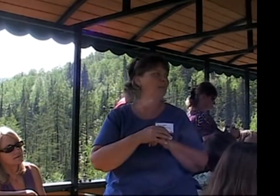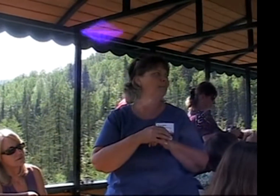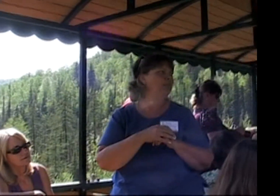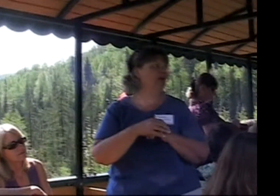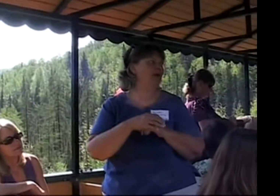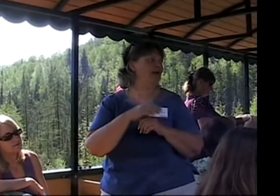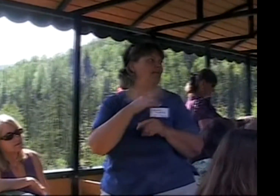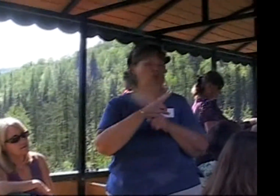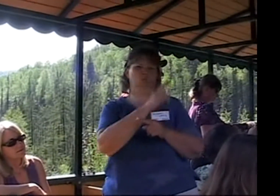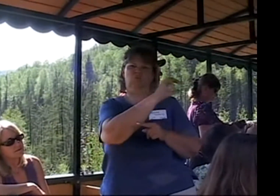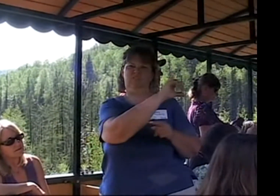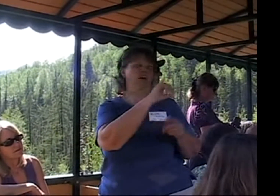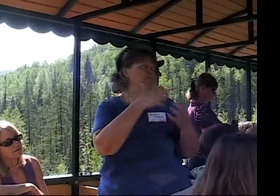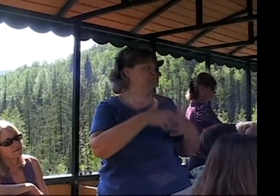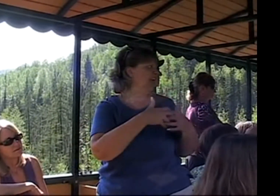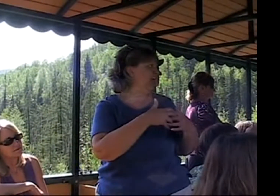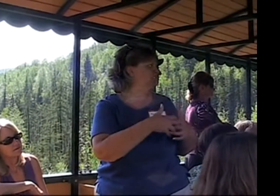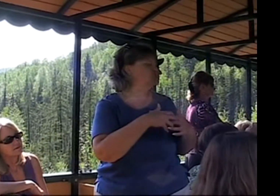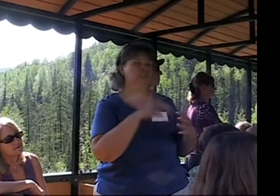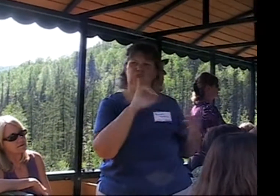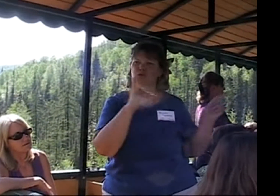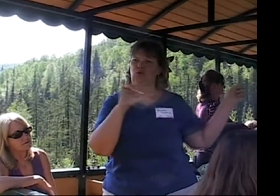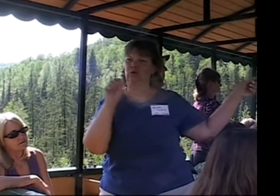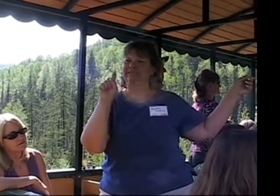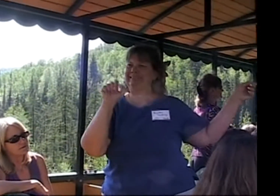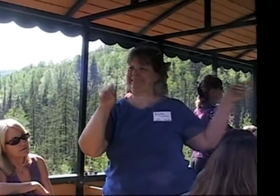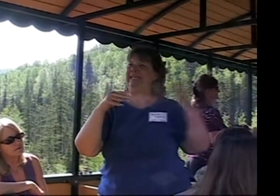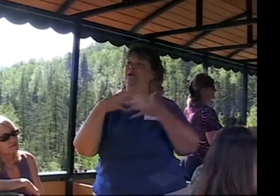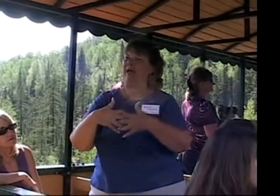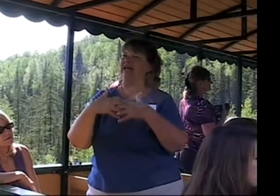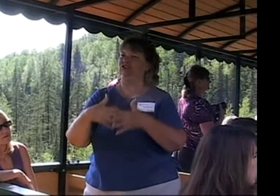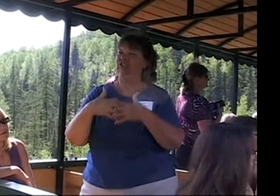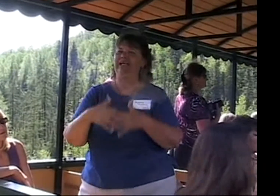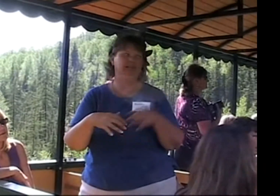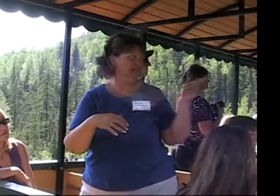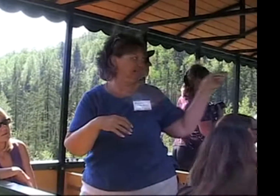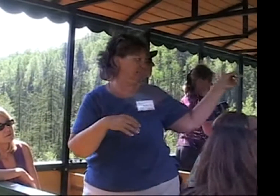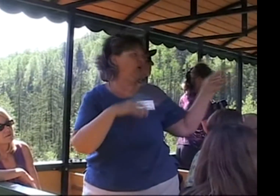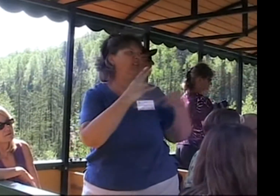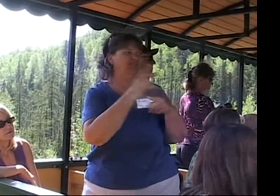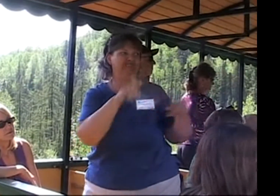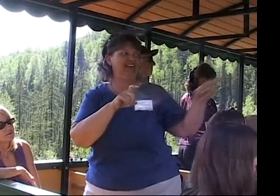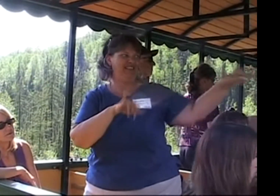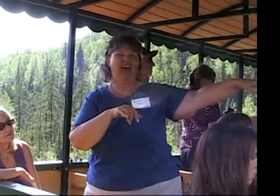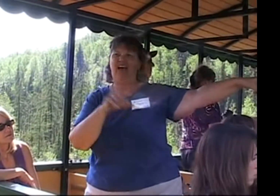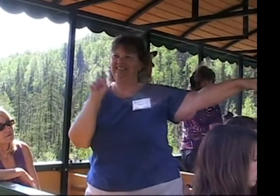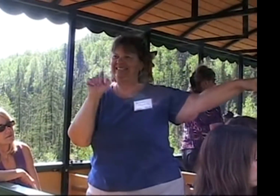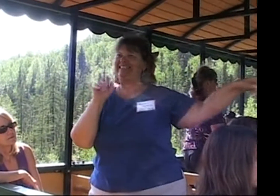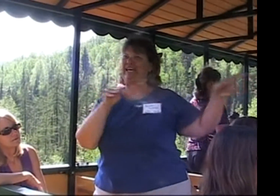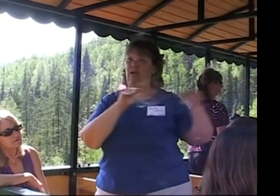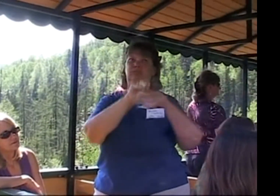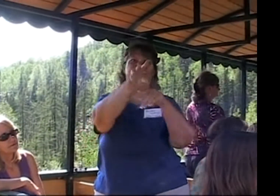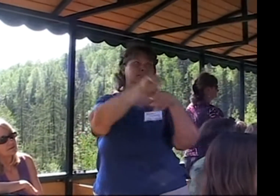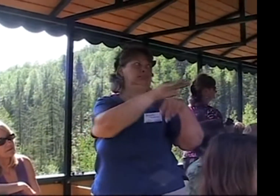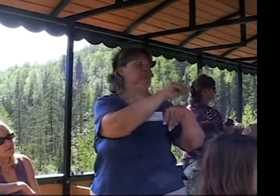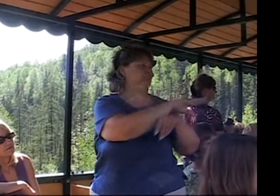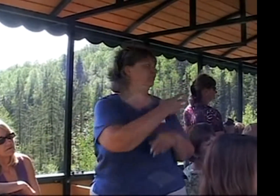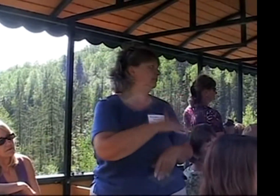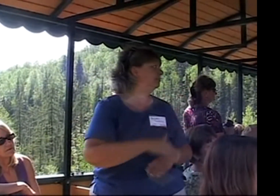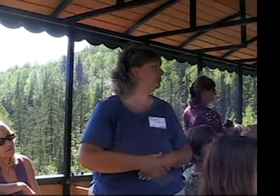with it, like Gordon Roy's been operating over there for. Those were called the steam donkeys. And all such today of that era, there's a few